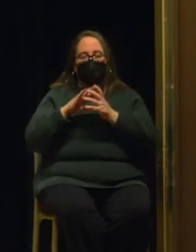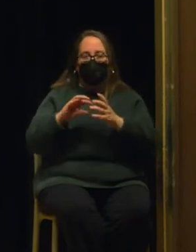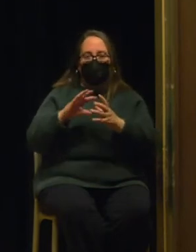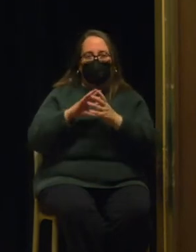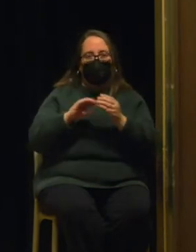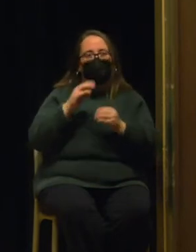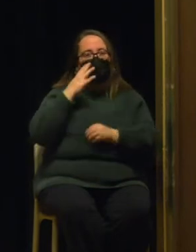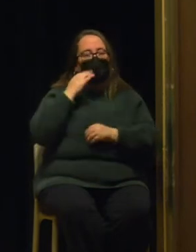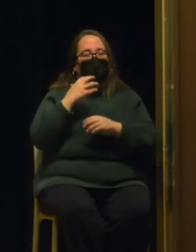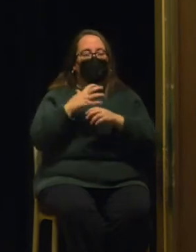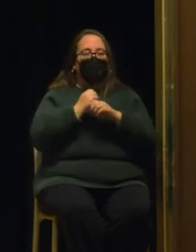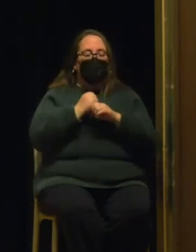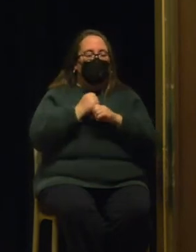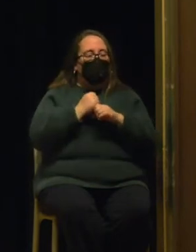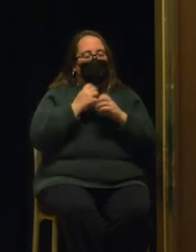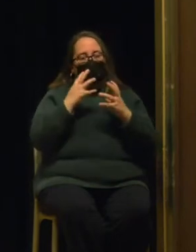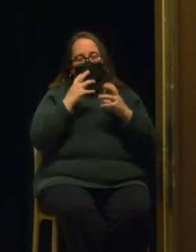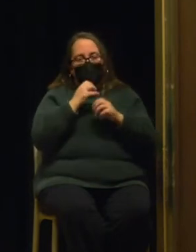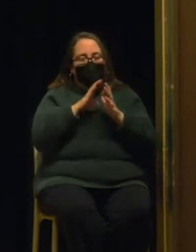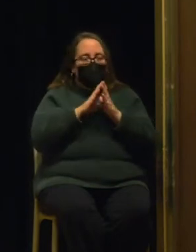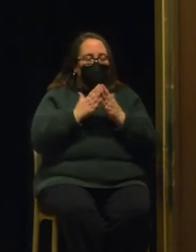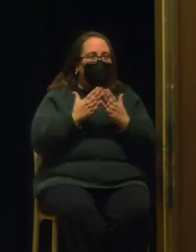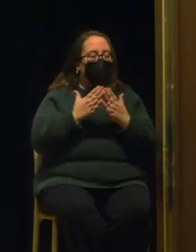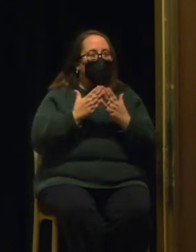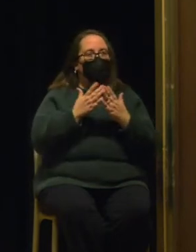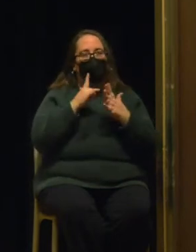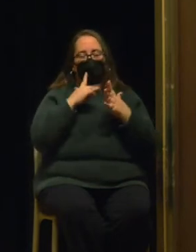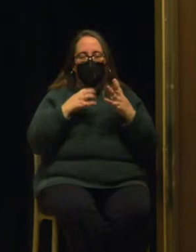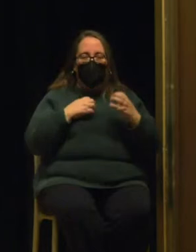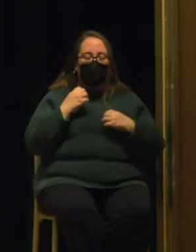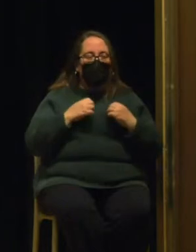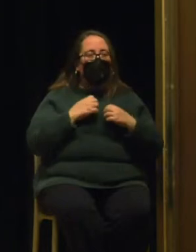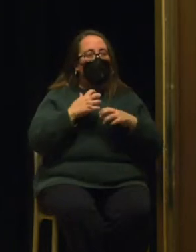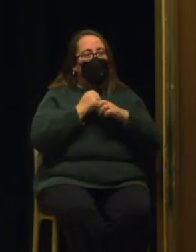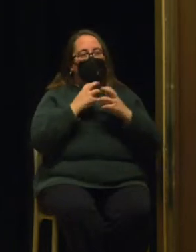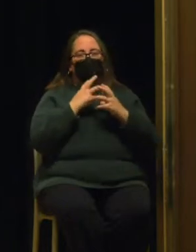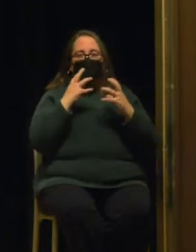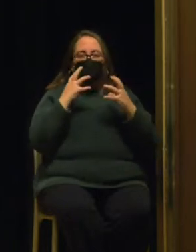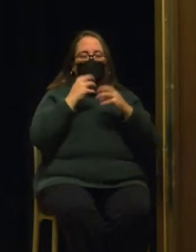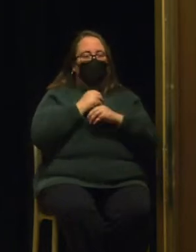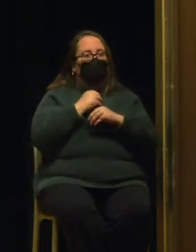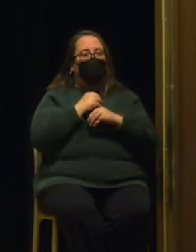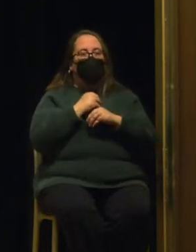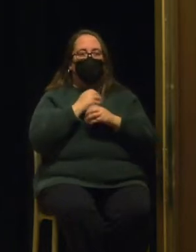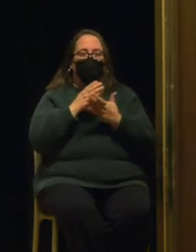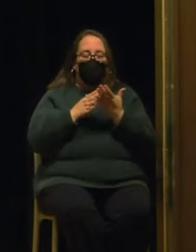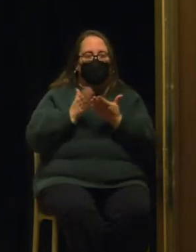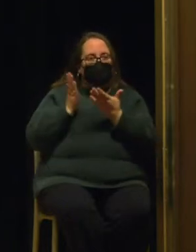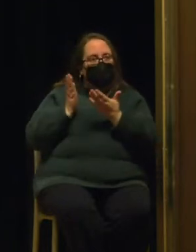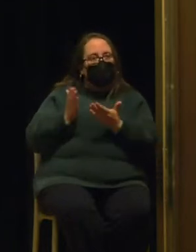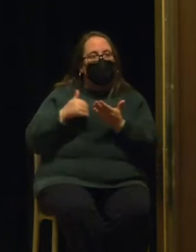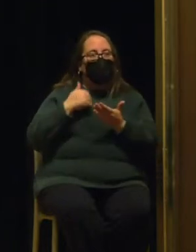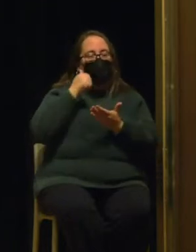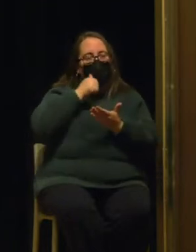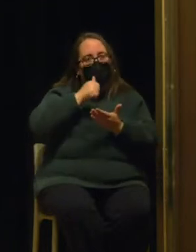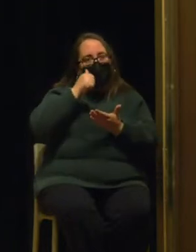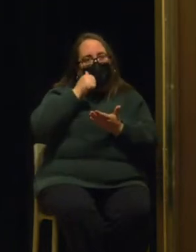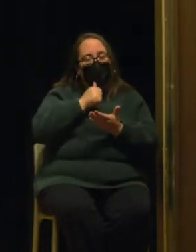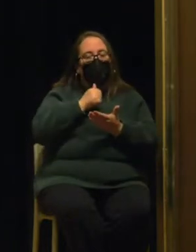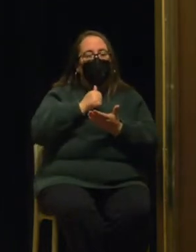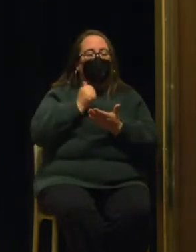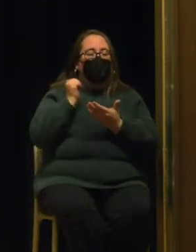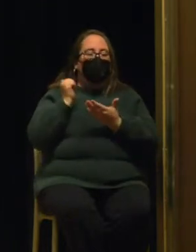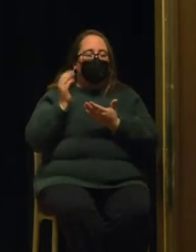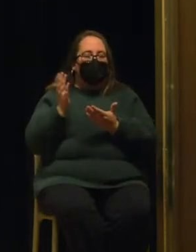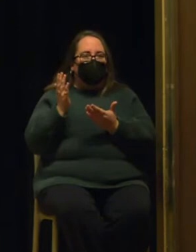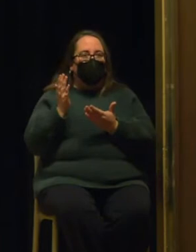you get this riveting memoir. You get like beautiful pieces of you as a young girl, you